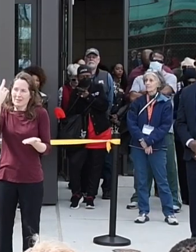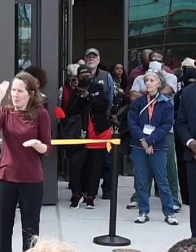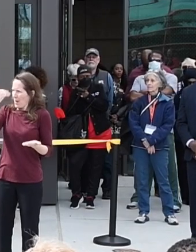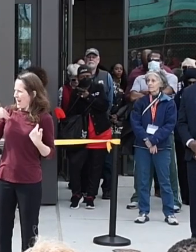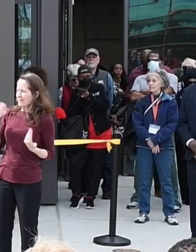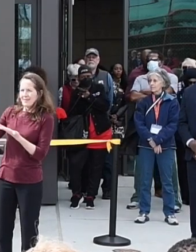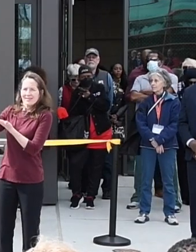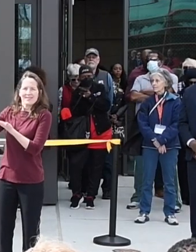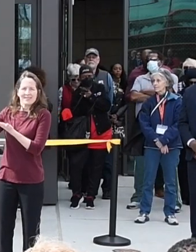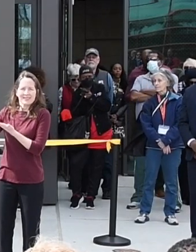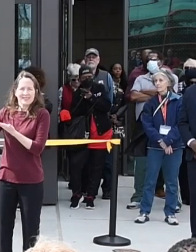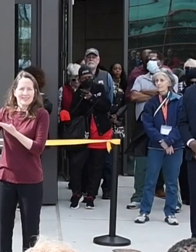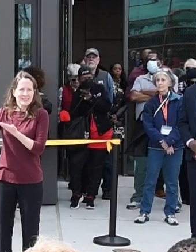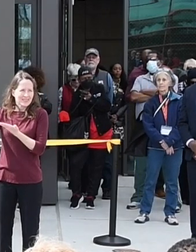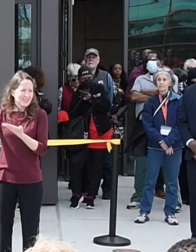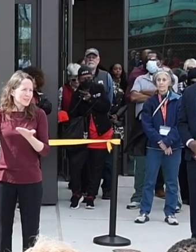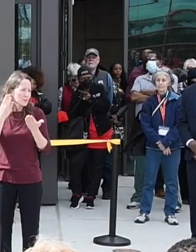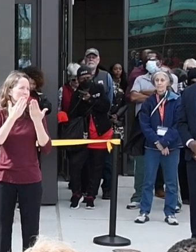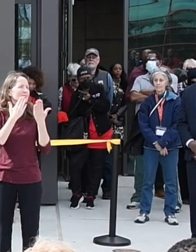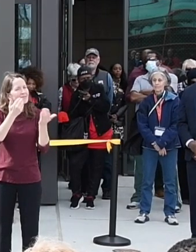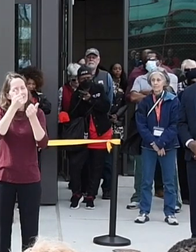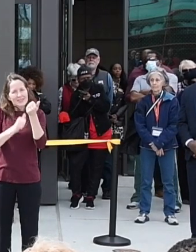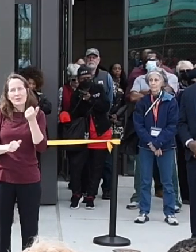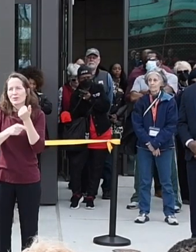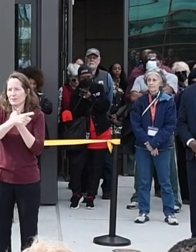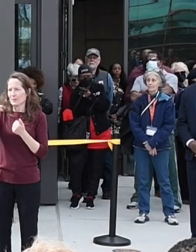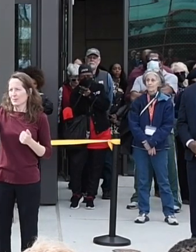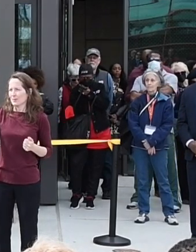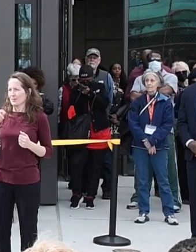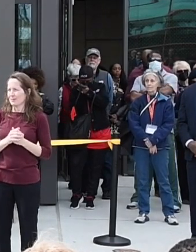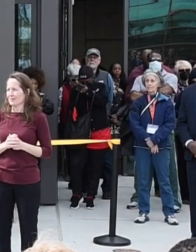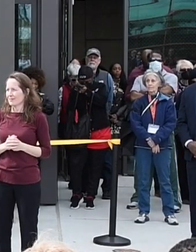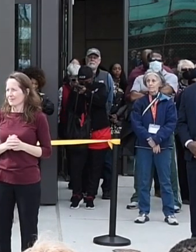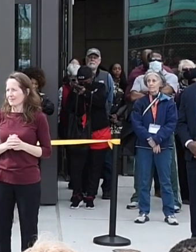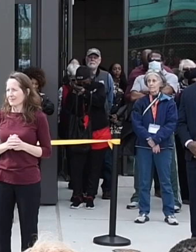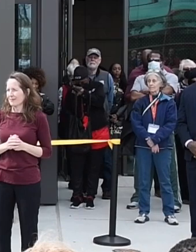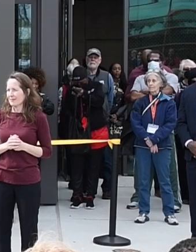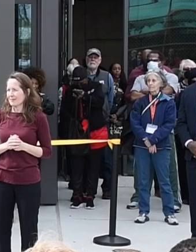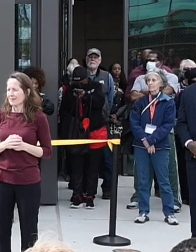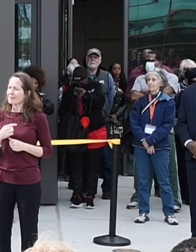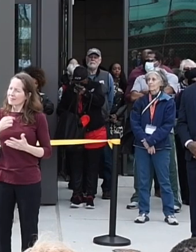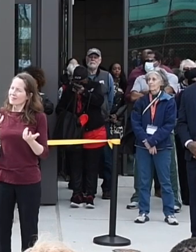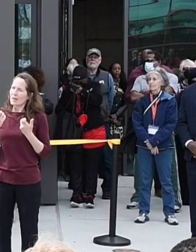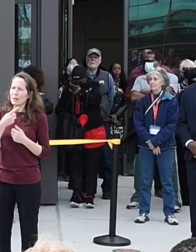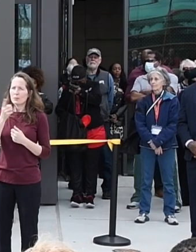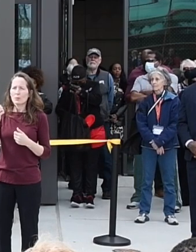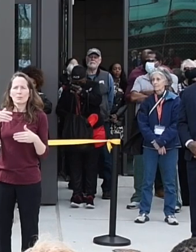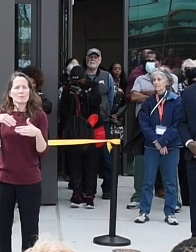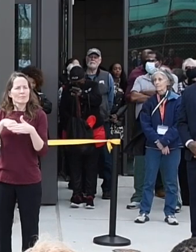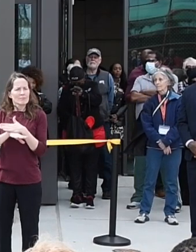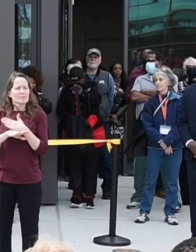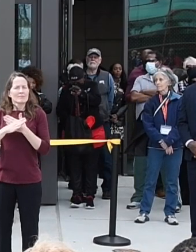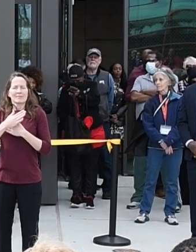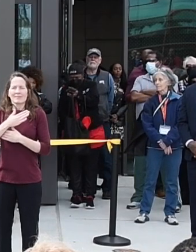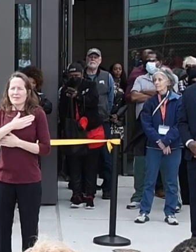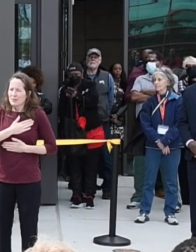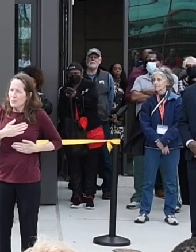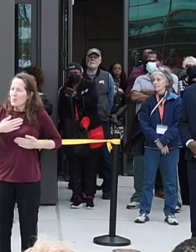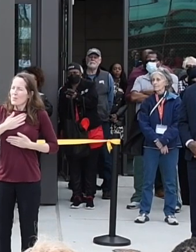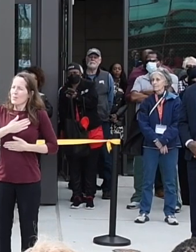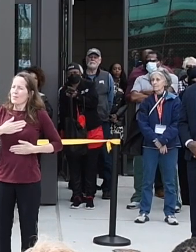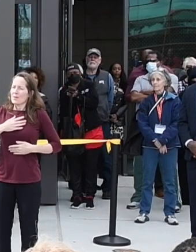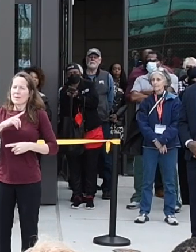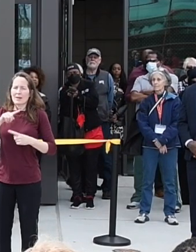exists. So thank you to each and every one of you. I want you to enjoy as you walk into those